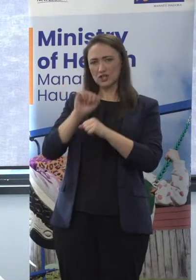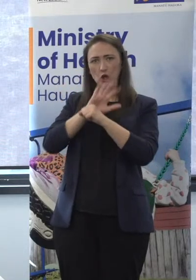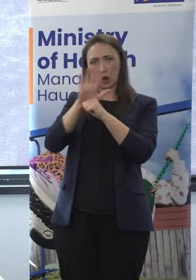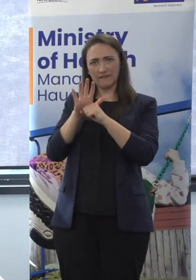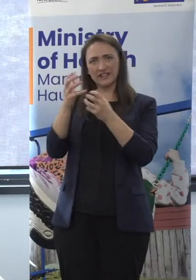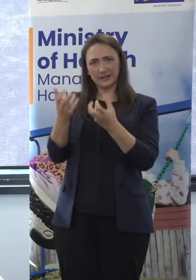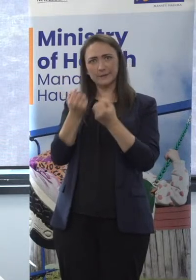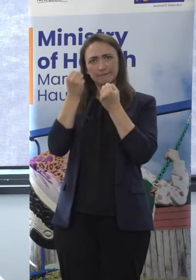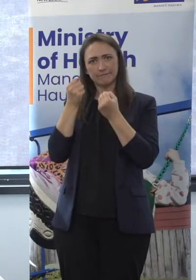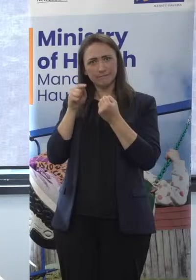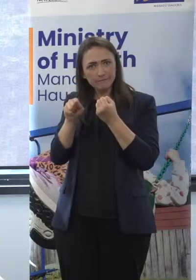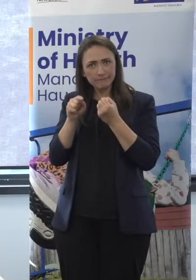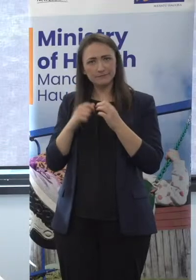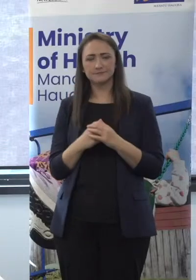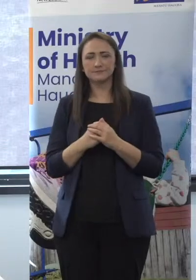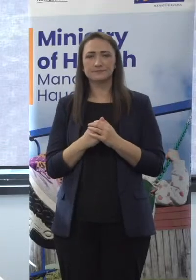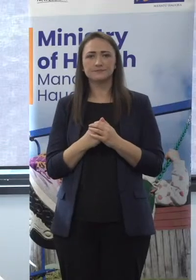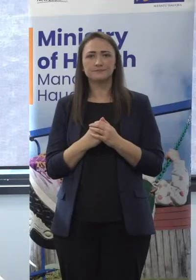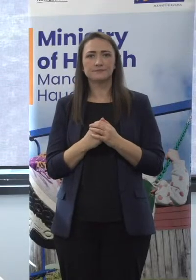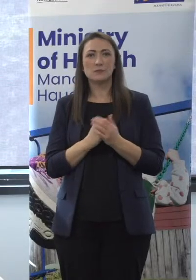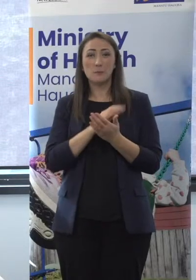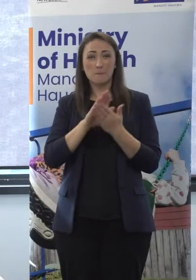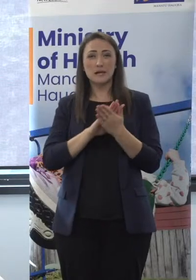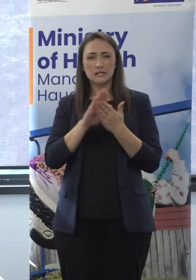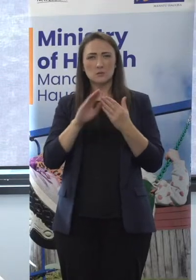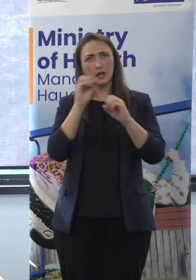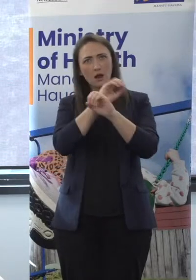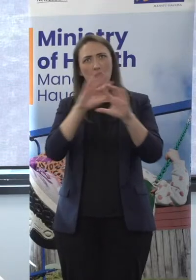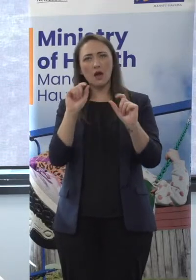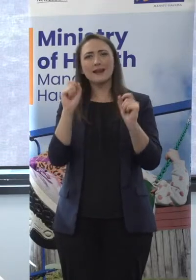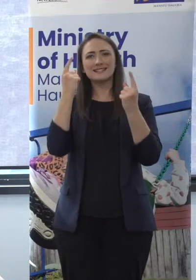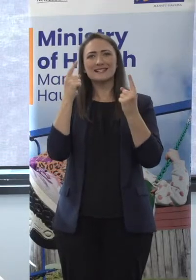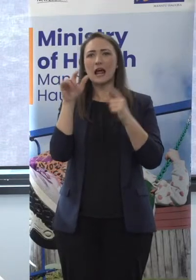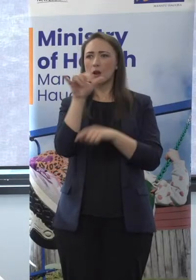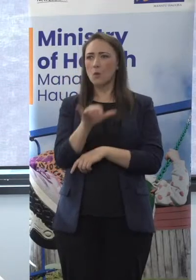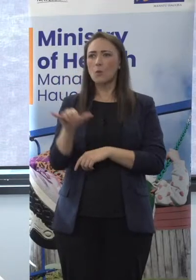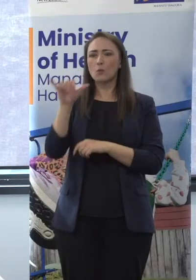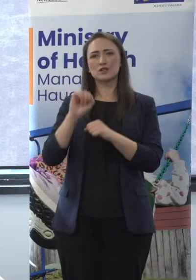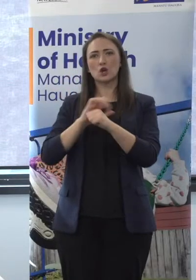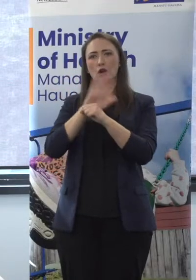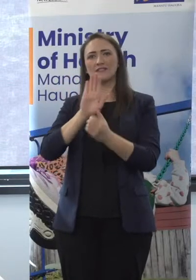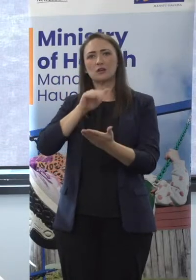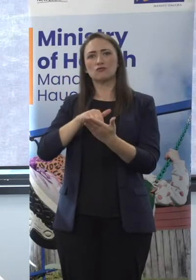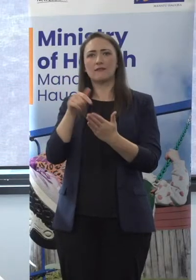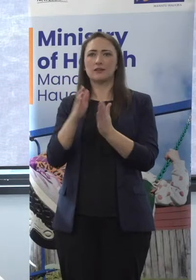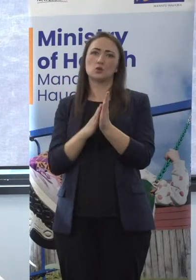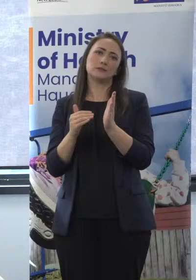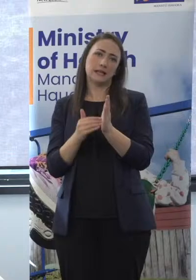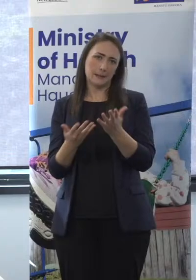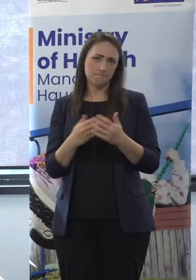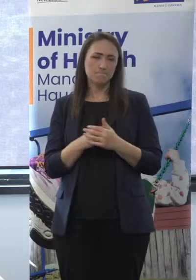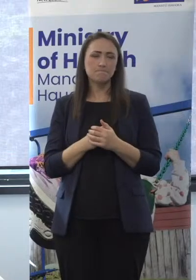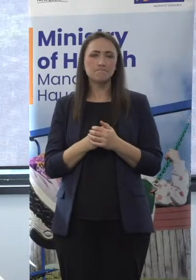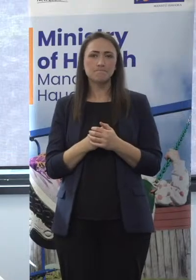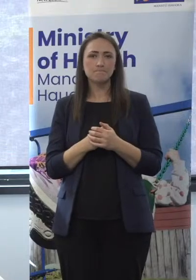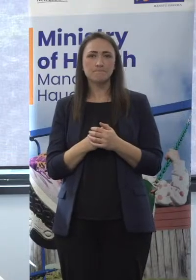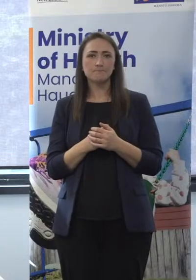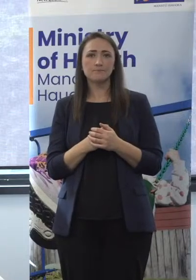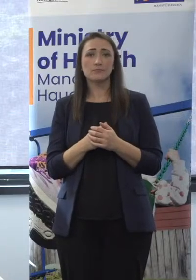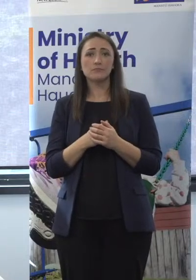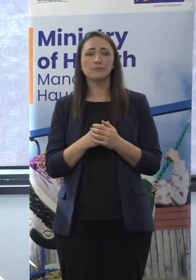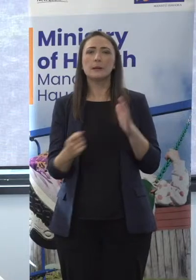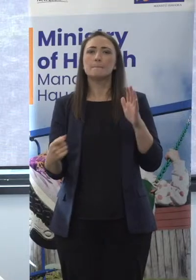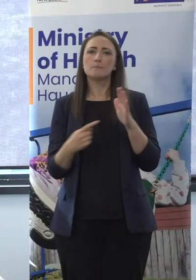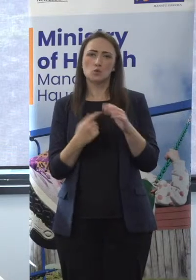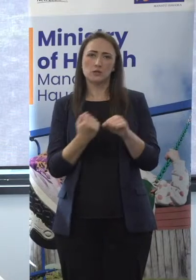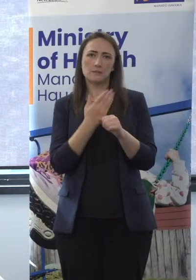subvariants that are circulating over the border. It is important that when people arrive in New Zealand, they have rat